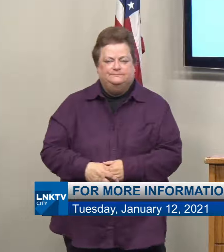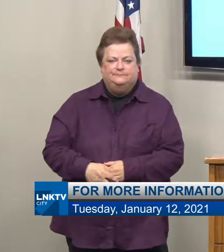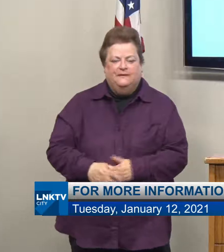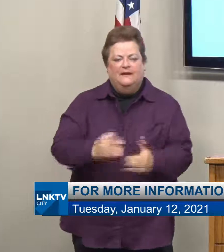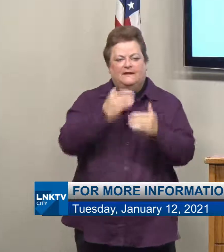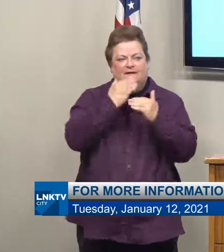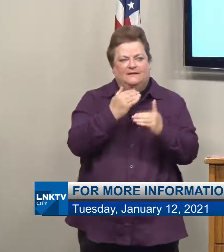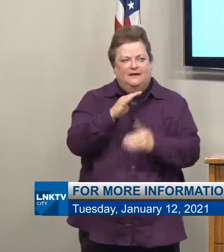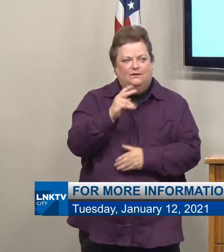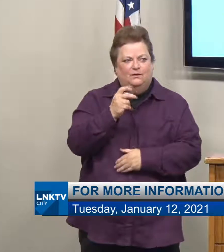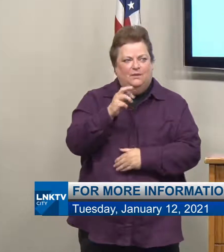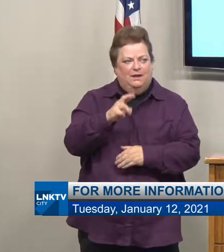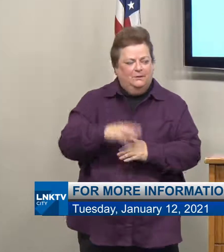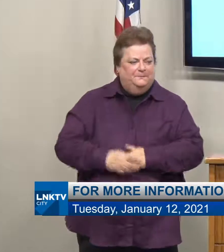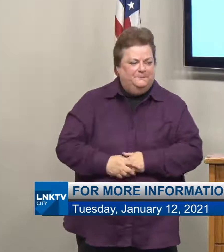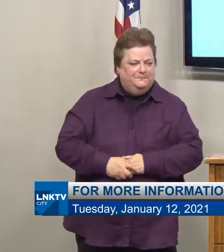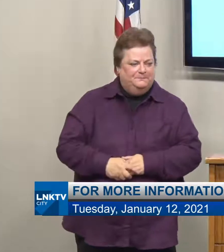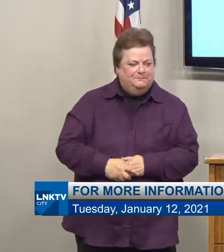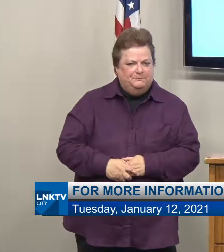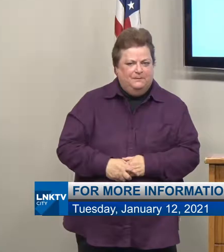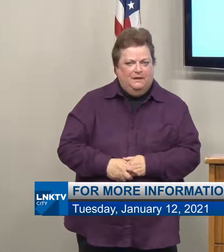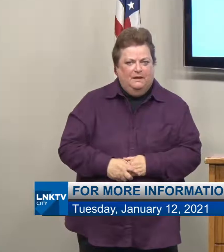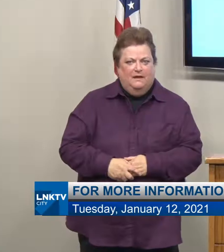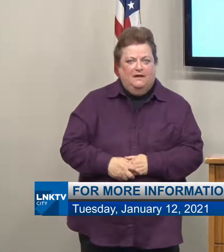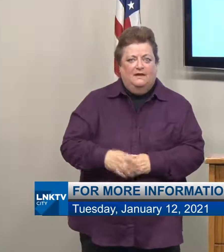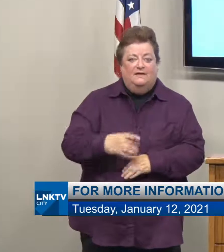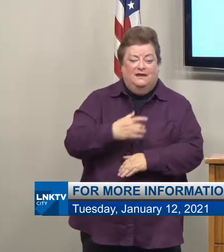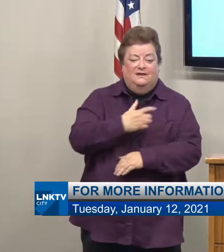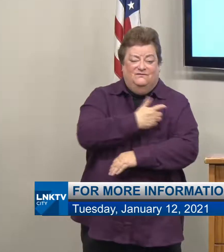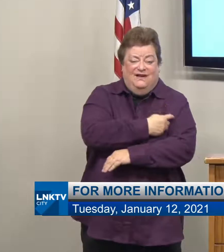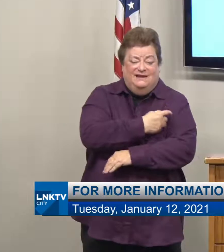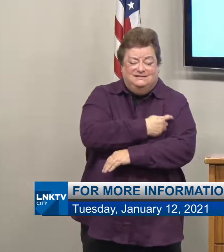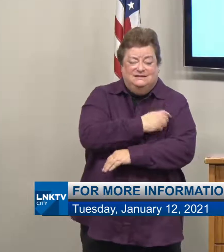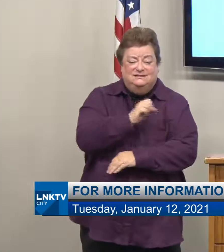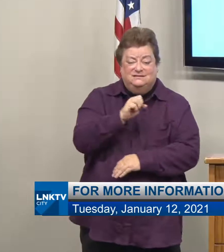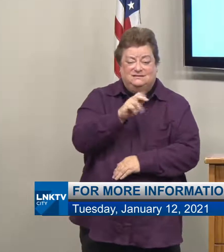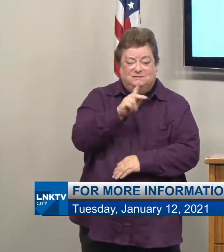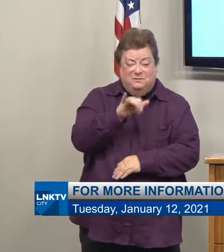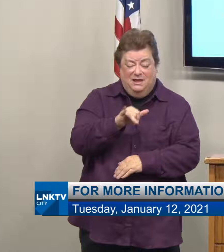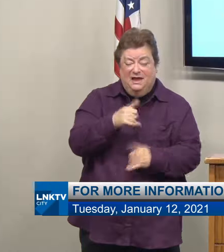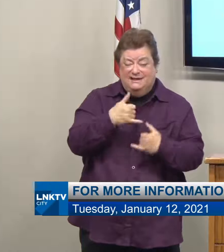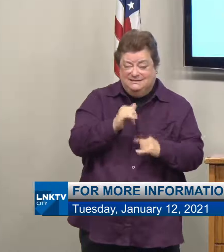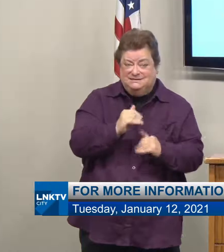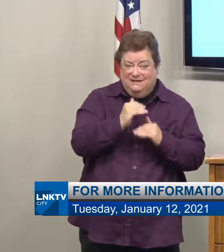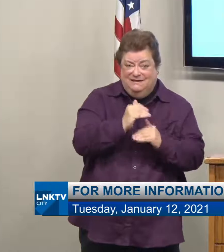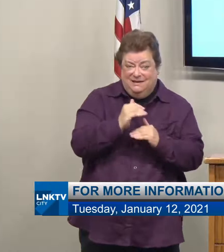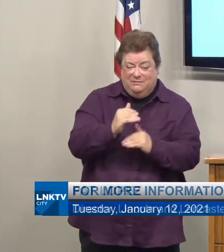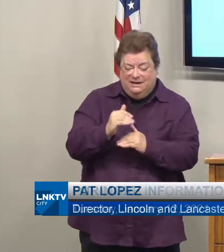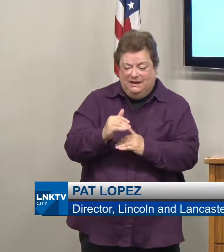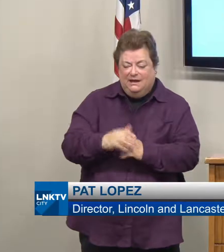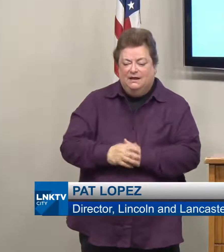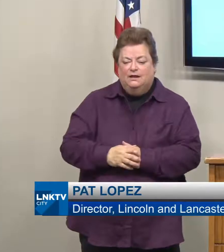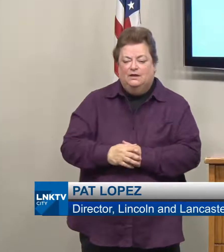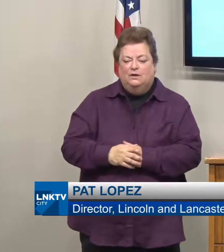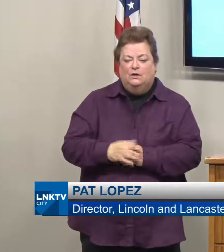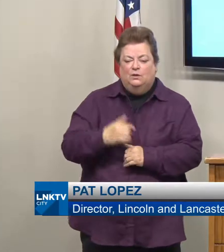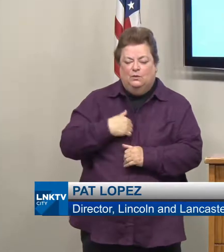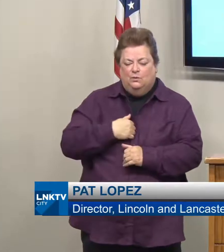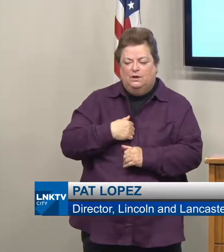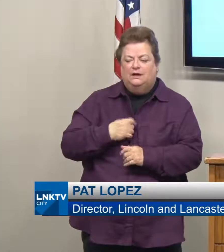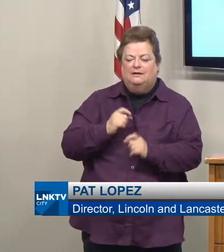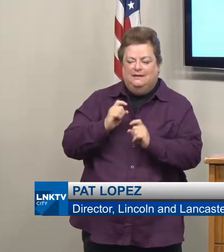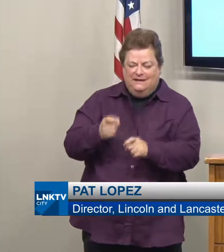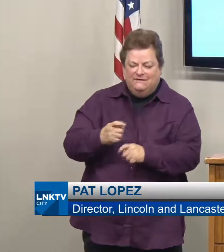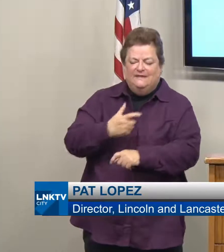Thank you, Mayor. Since vaccine supply is still limited, vaccinations are continuing to be given in